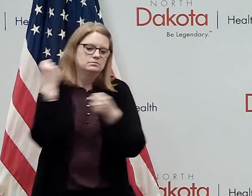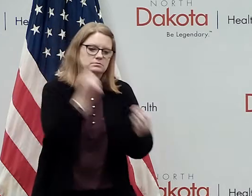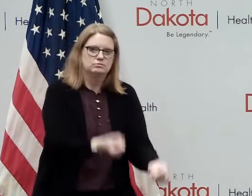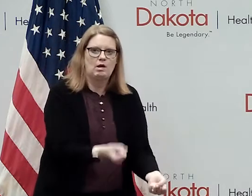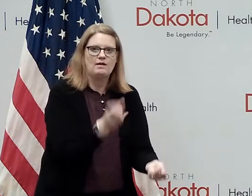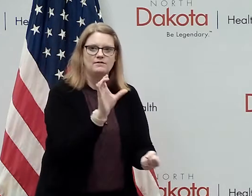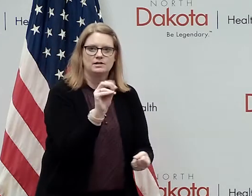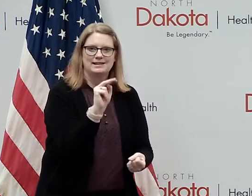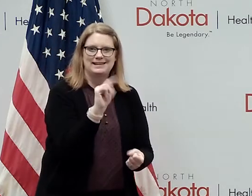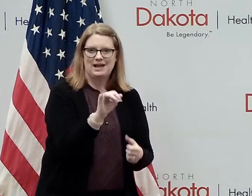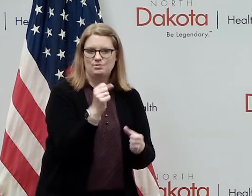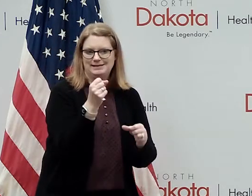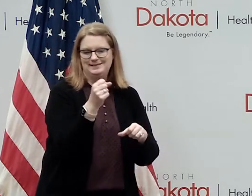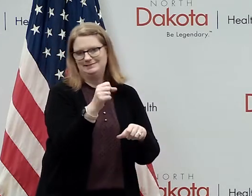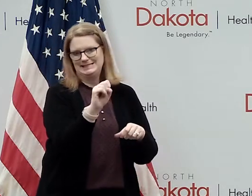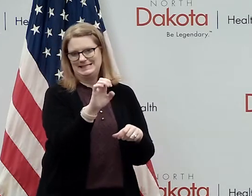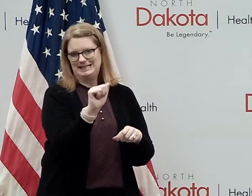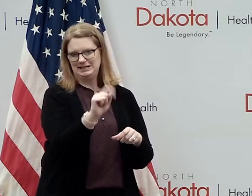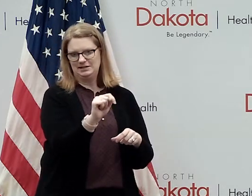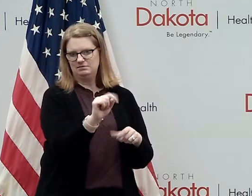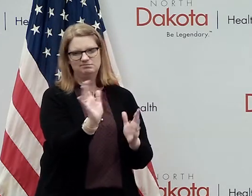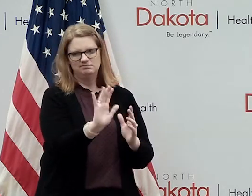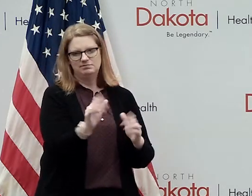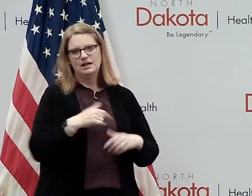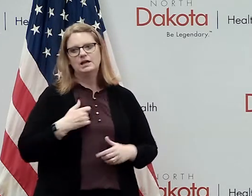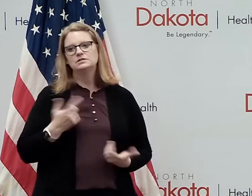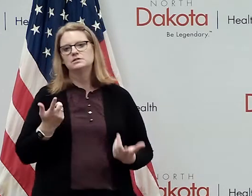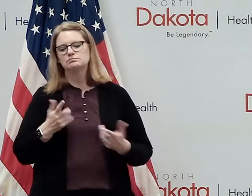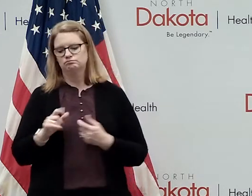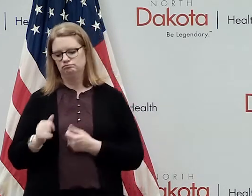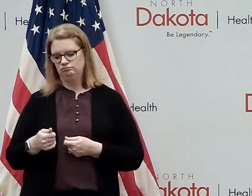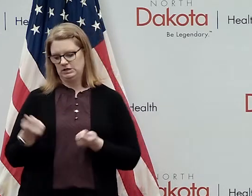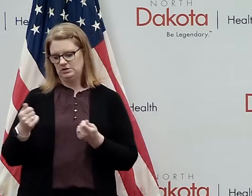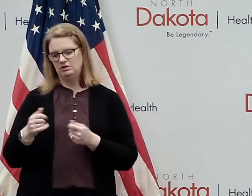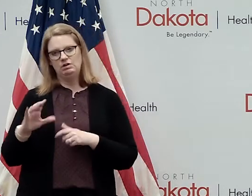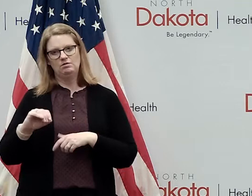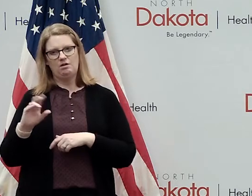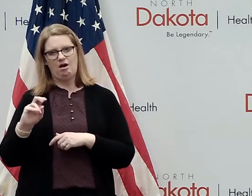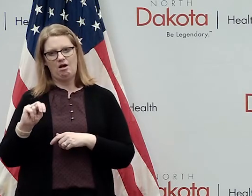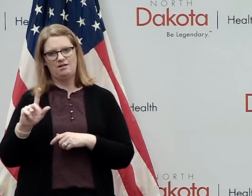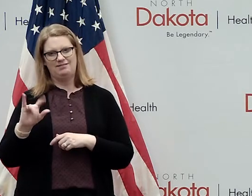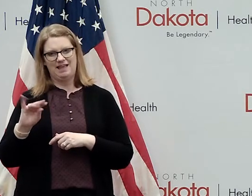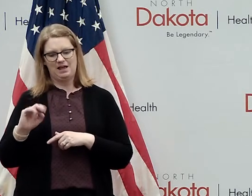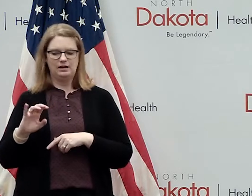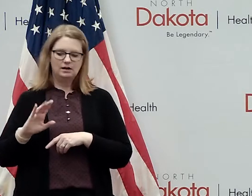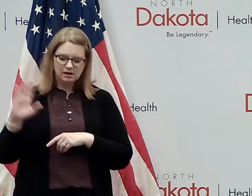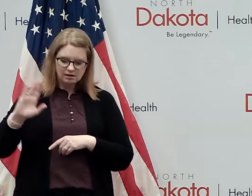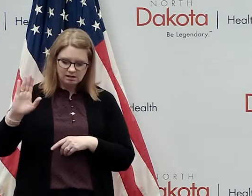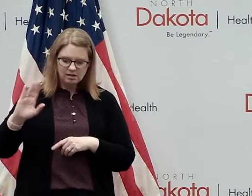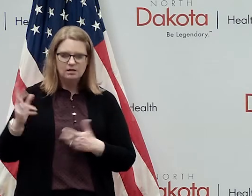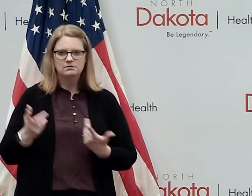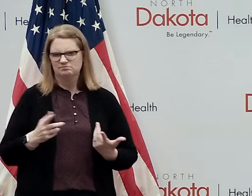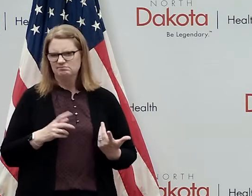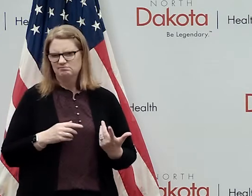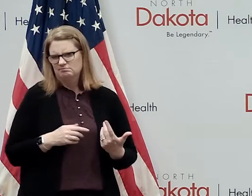county seat, which might be a long ways away. So again, there's I'd say opportunities galore